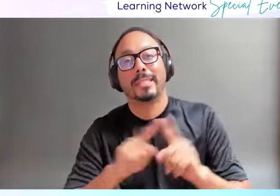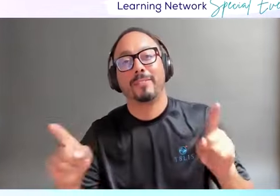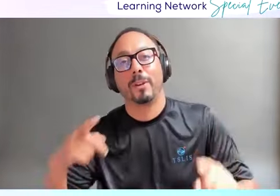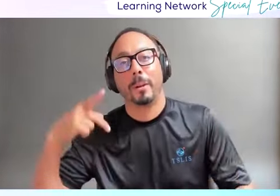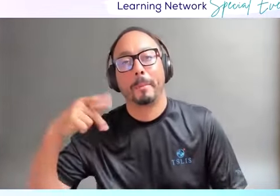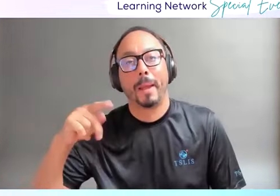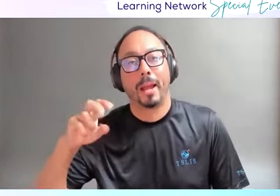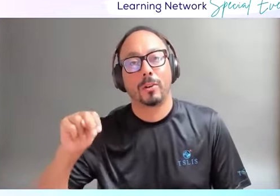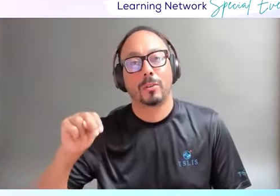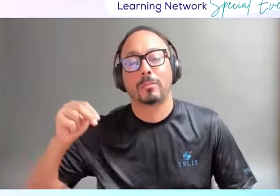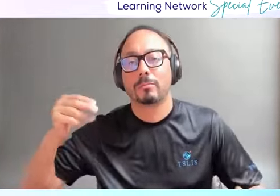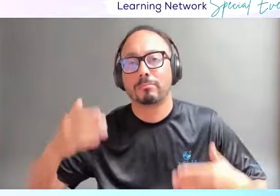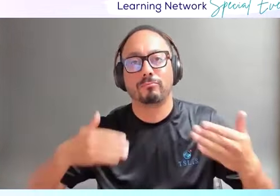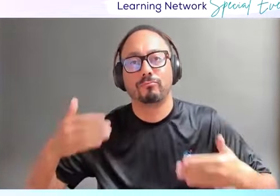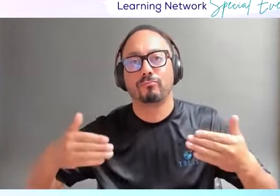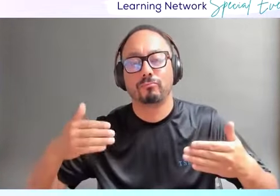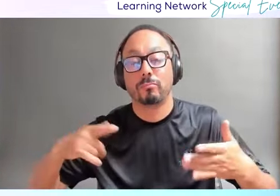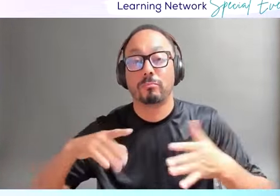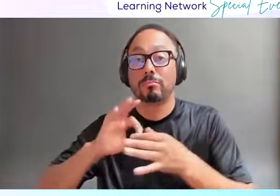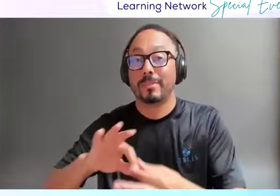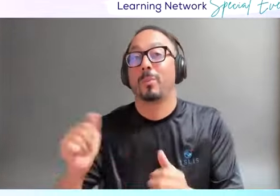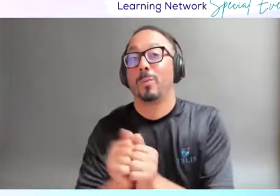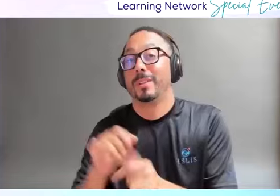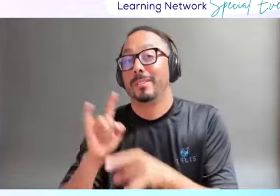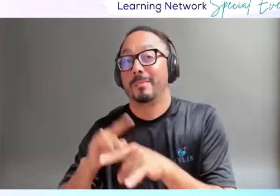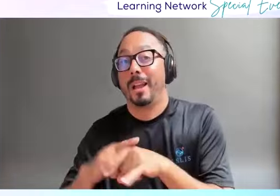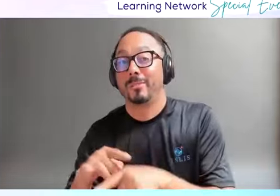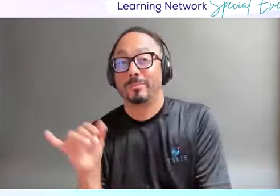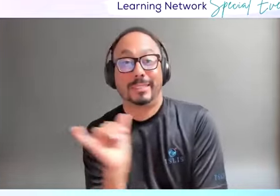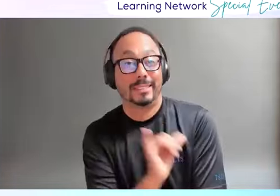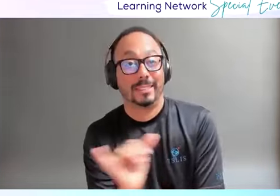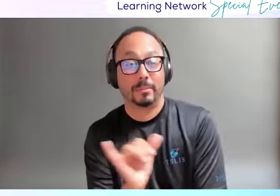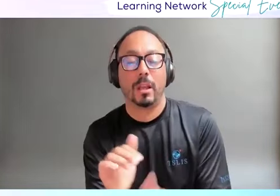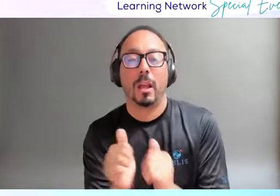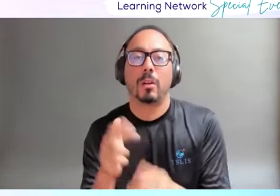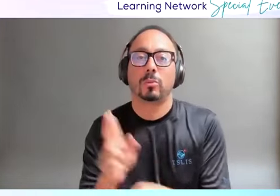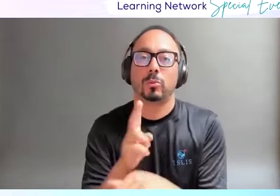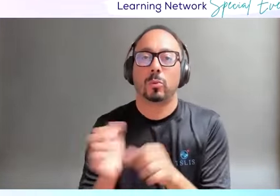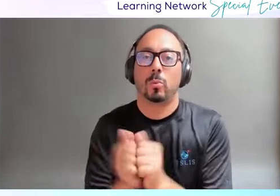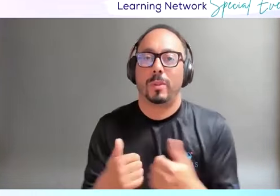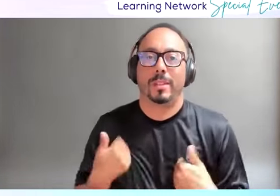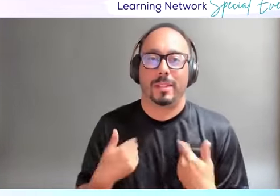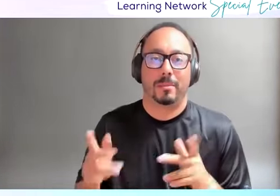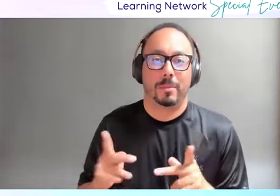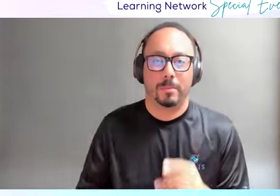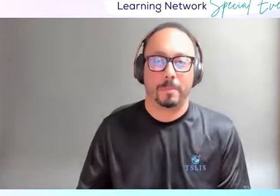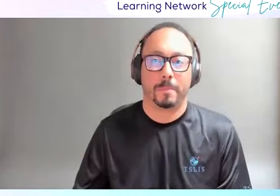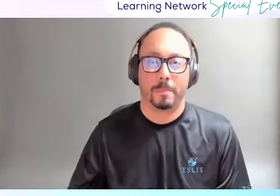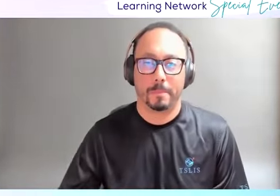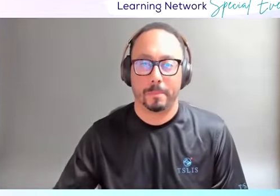Similarly, tobacco is used by youth. Similarly, alcohol. And when